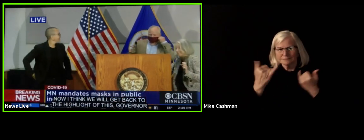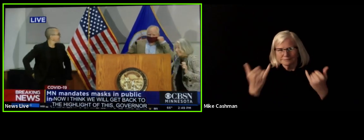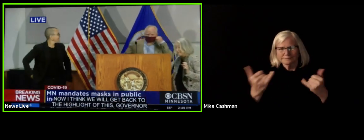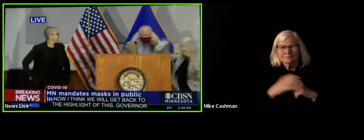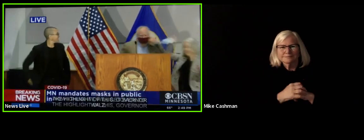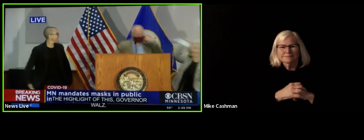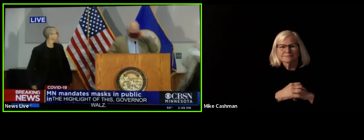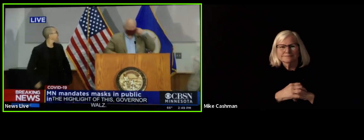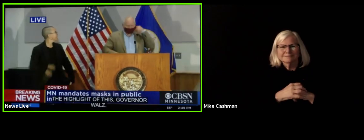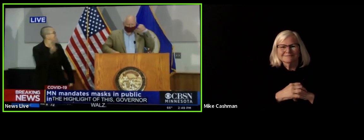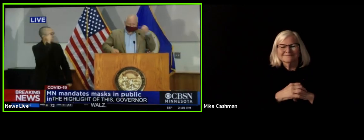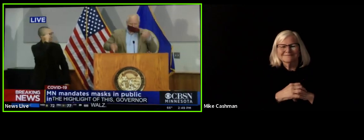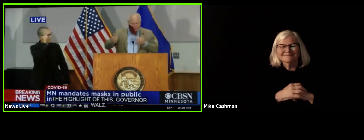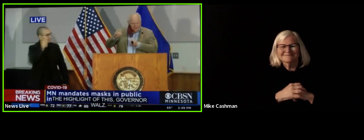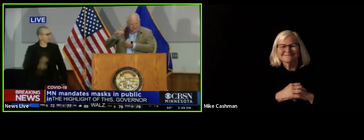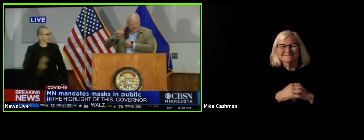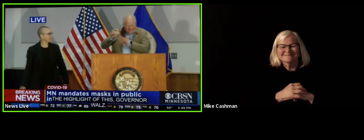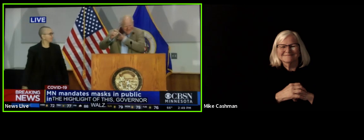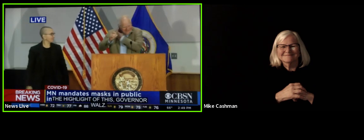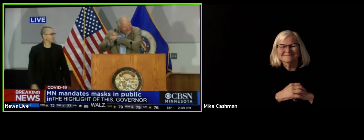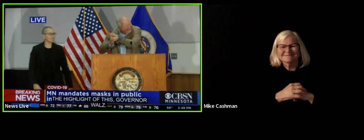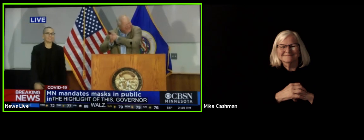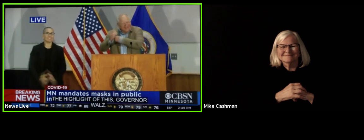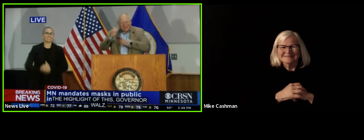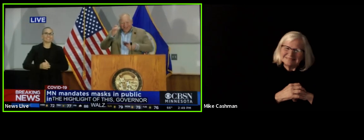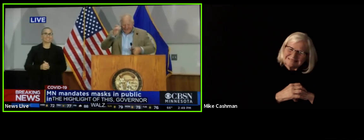I got 6 or 7 in my pocket.